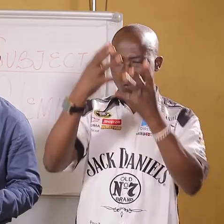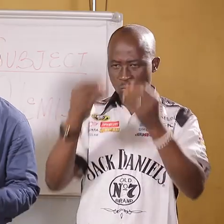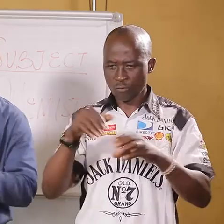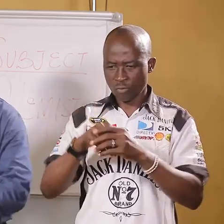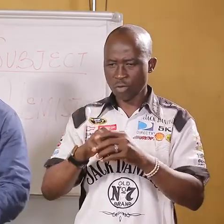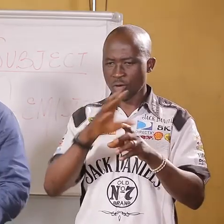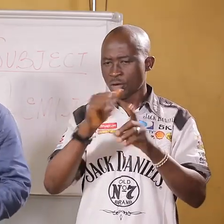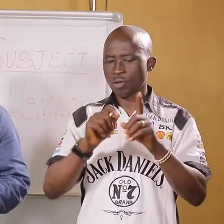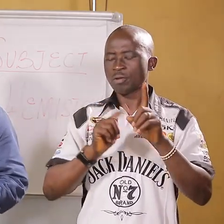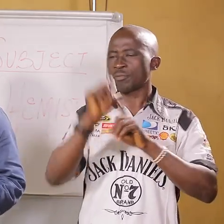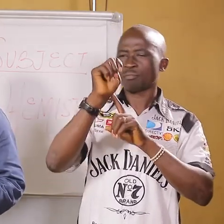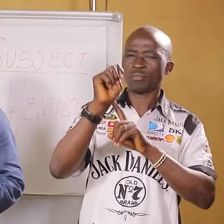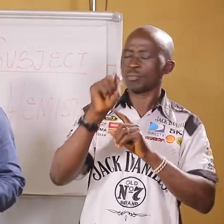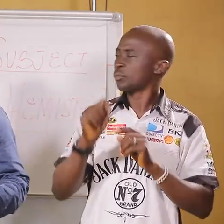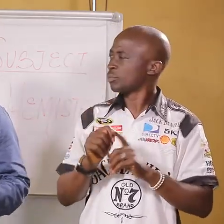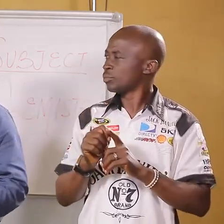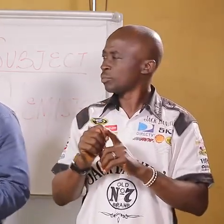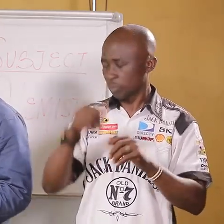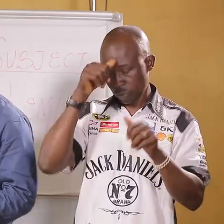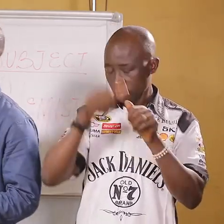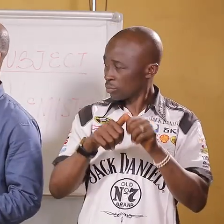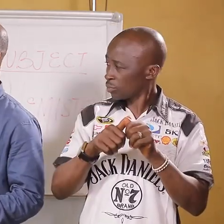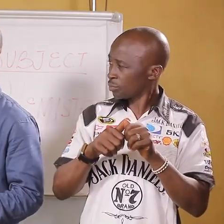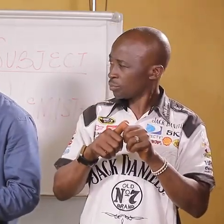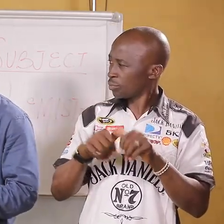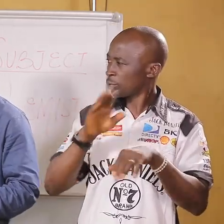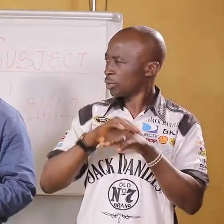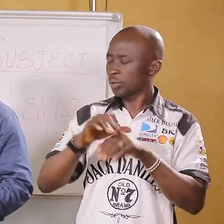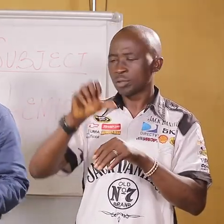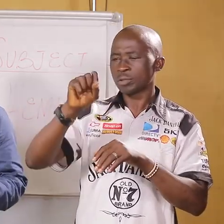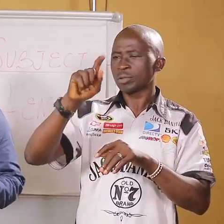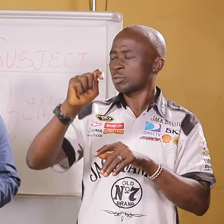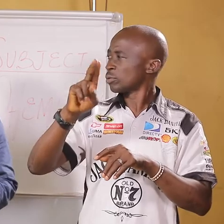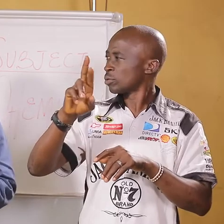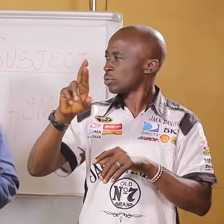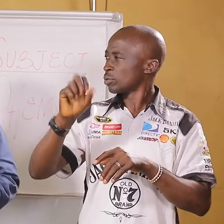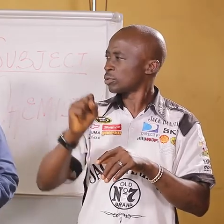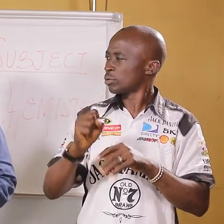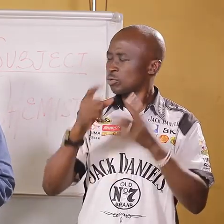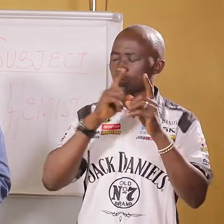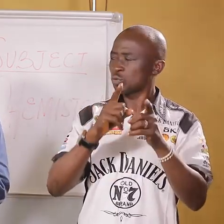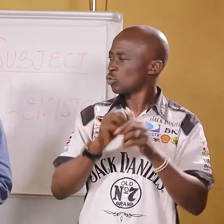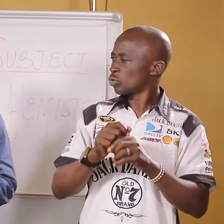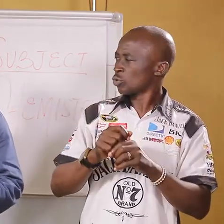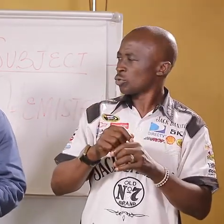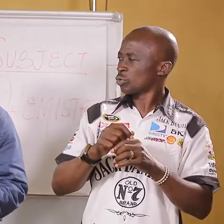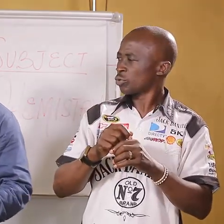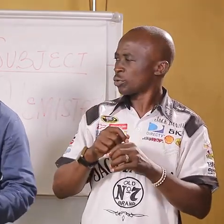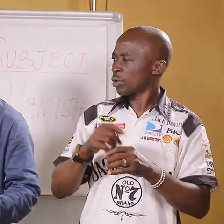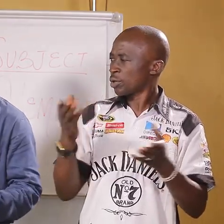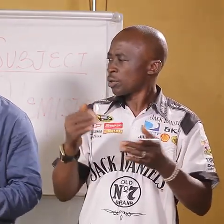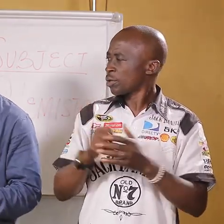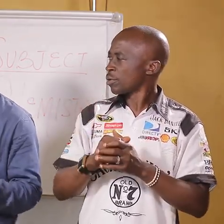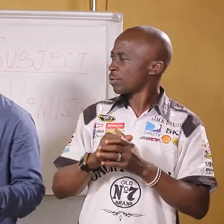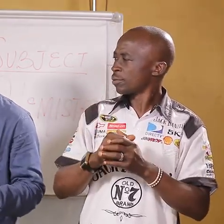in presence of undissolved solute. Remember, at saturated solution, this undissolved solute is at dynamic equilibrium